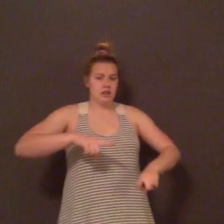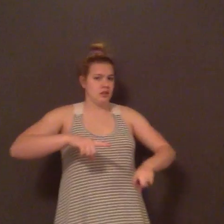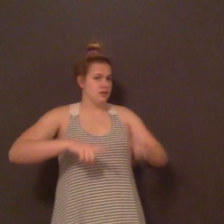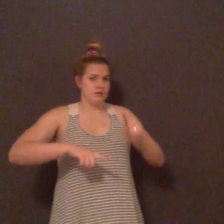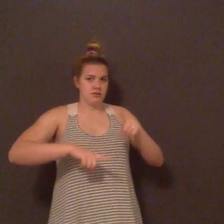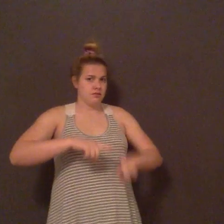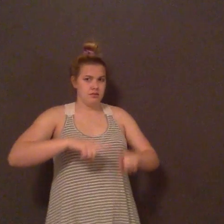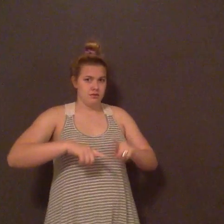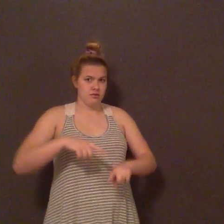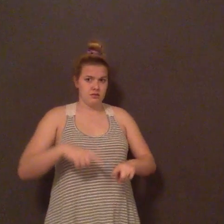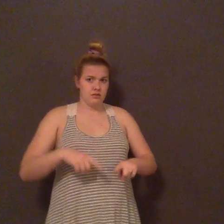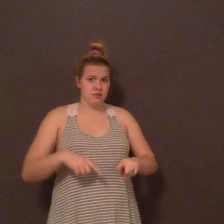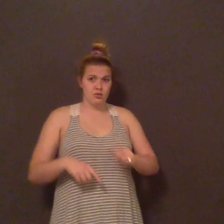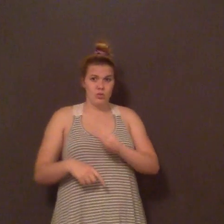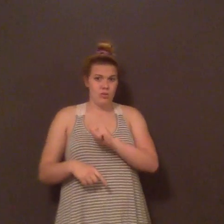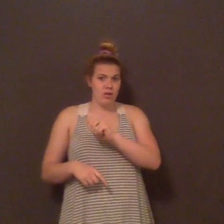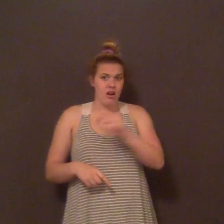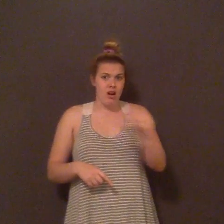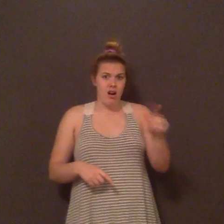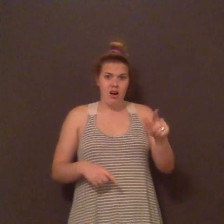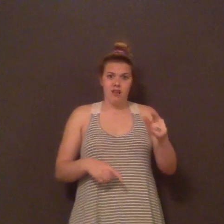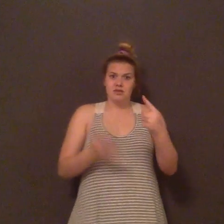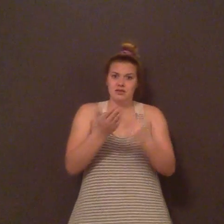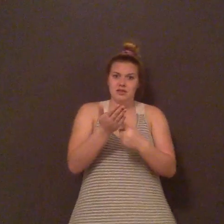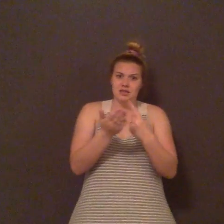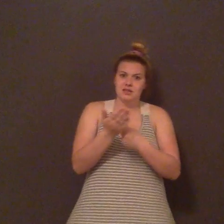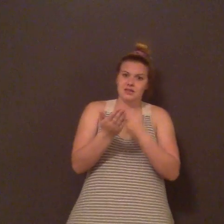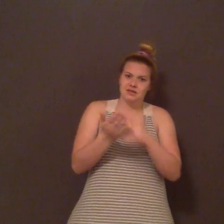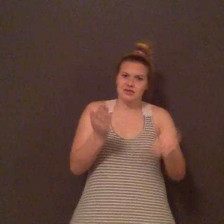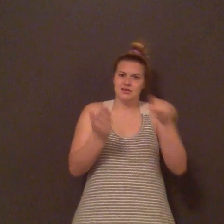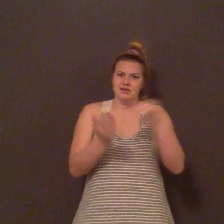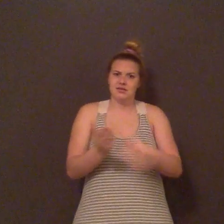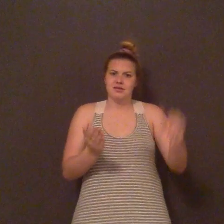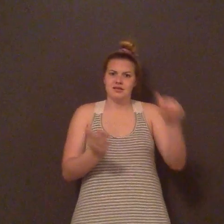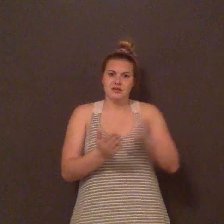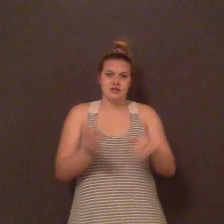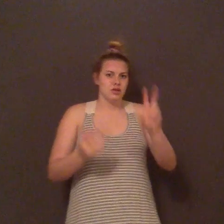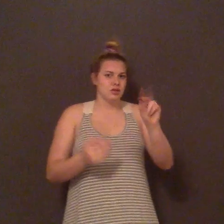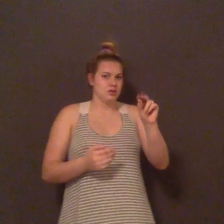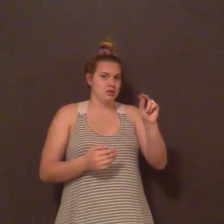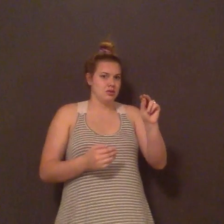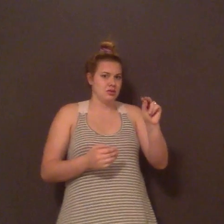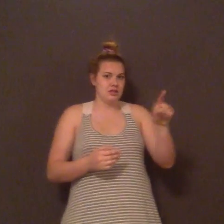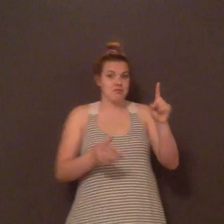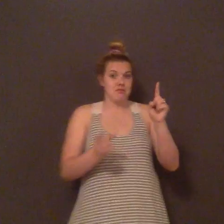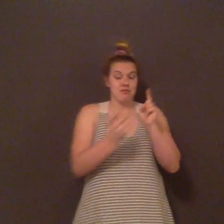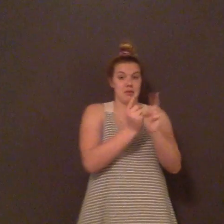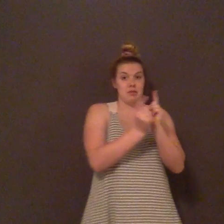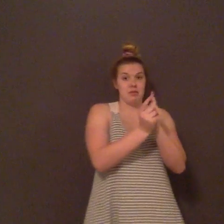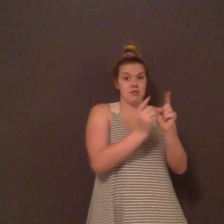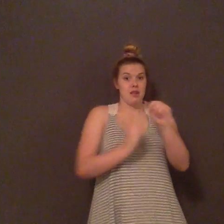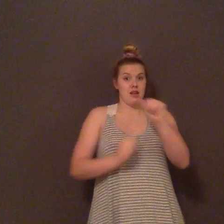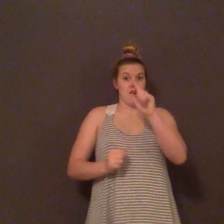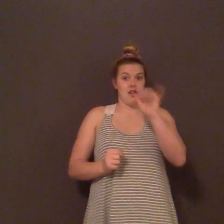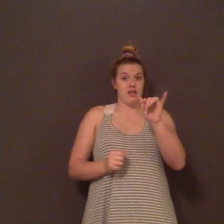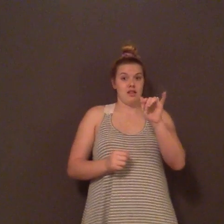off, everybody's going to be talking about this for years. Yeah, but why me? Let Ellie go. No, he met Allie this summer. He might know something's up. Where'd you